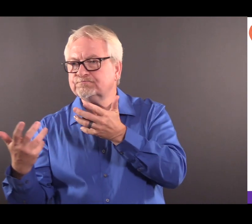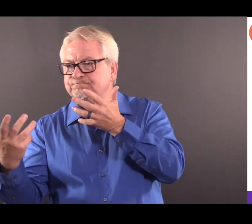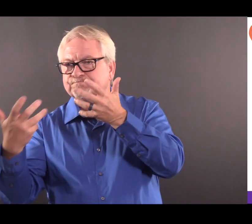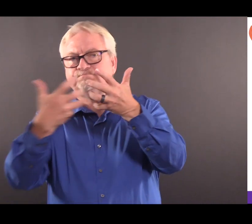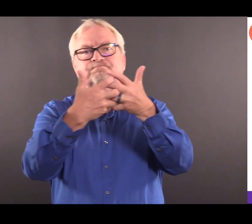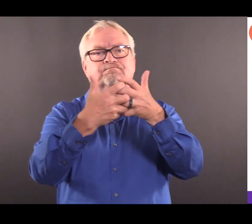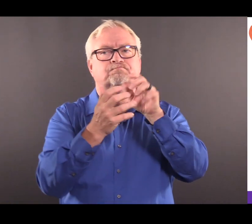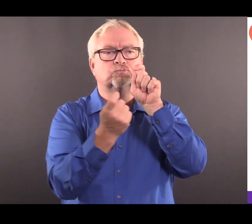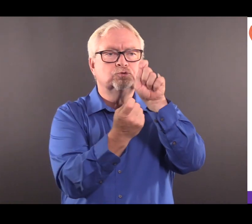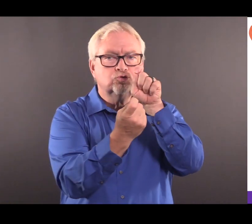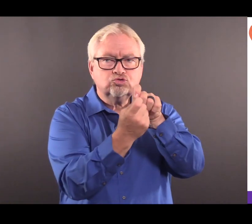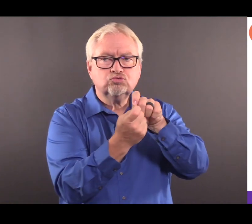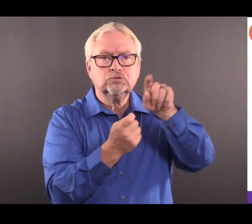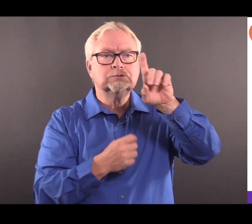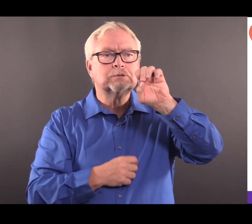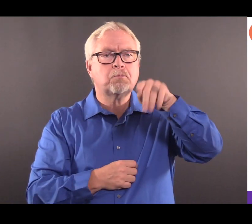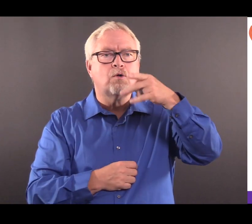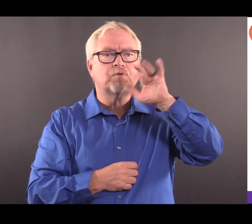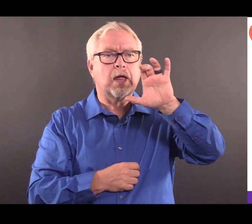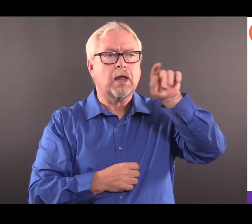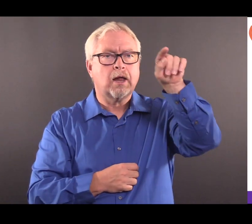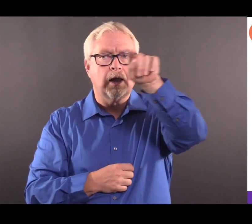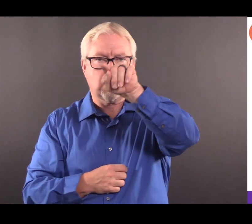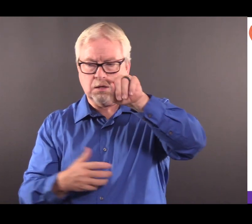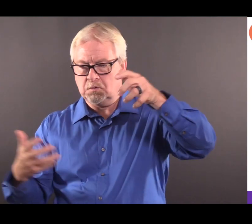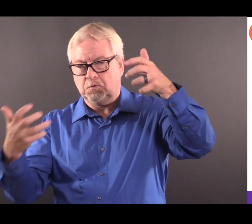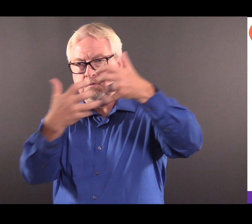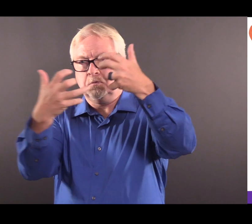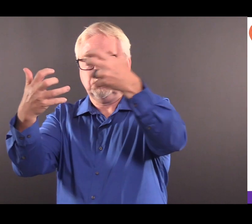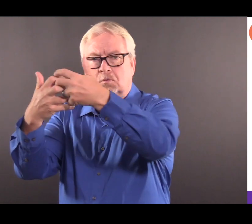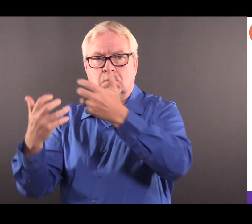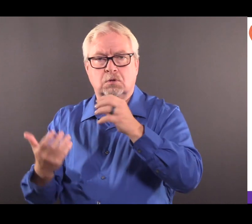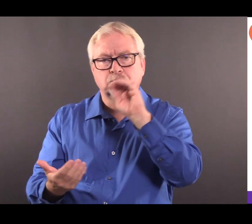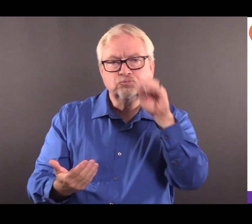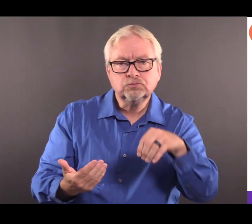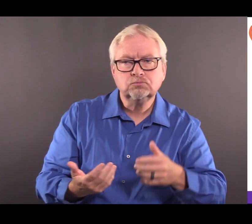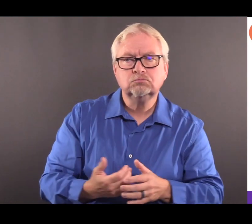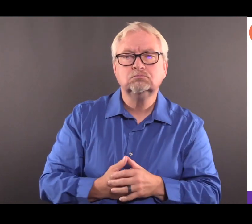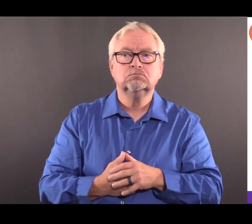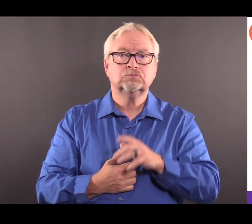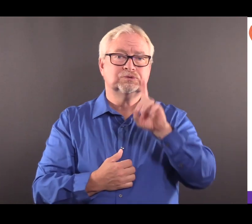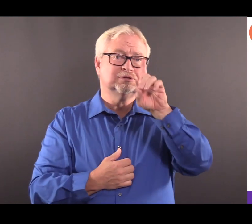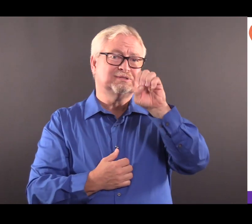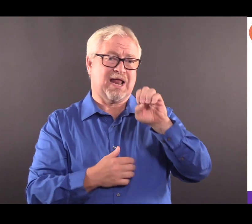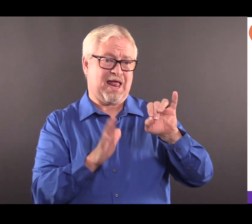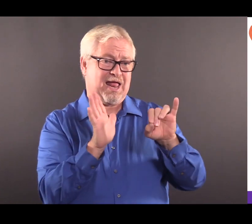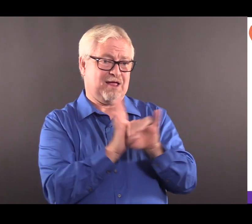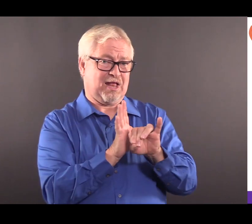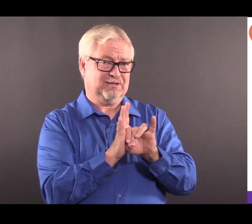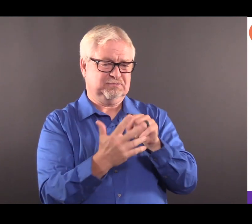the percentage of those survivors who fit into certain demographic categories.